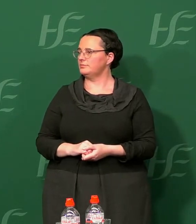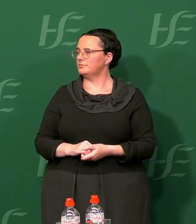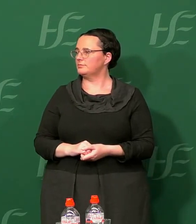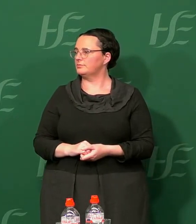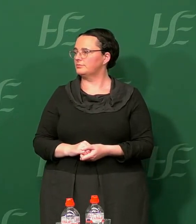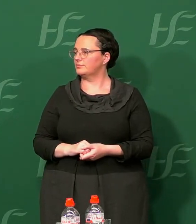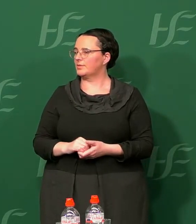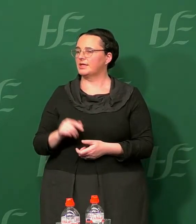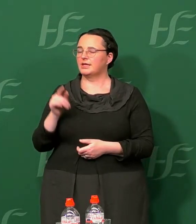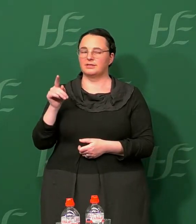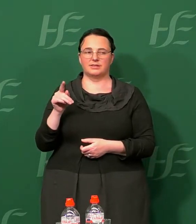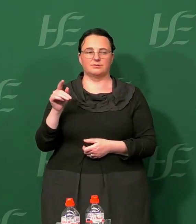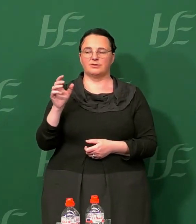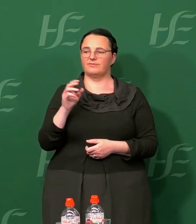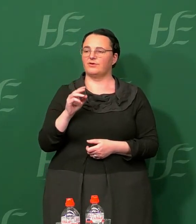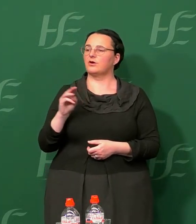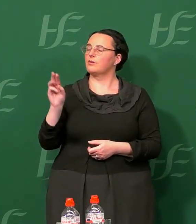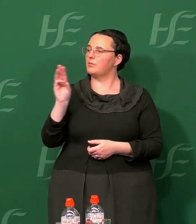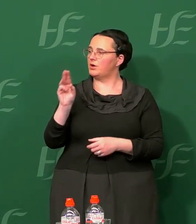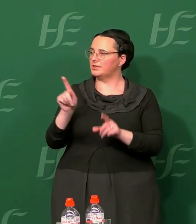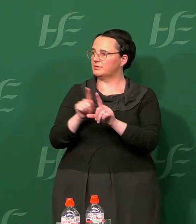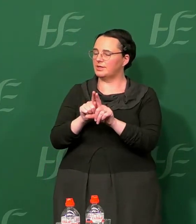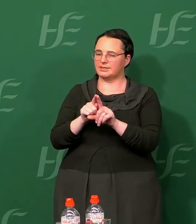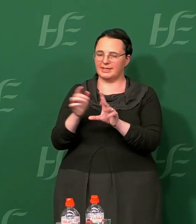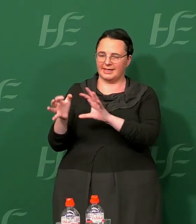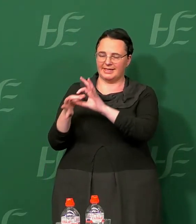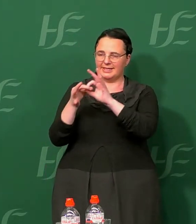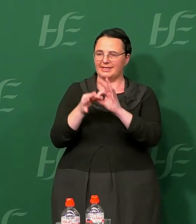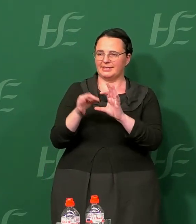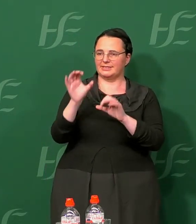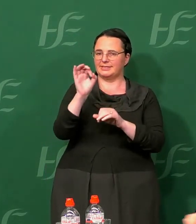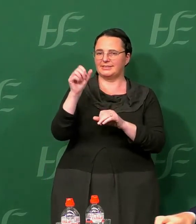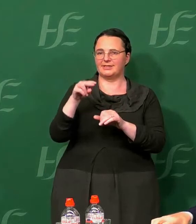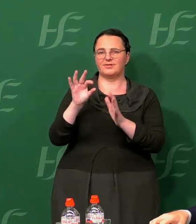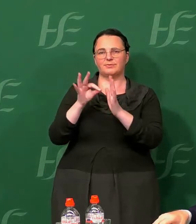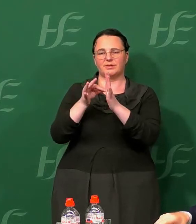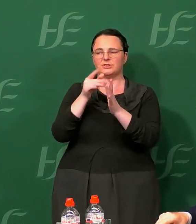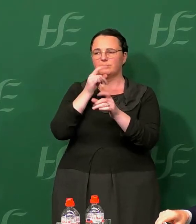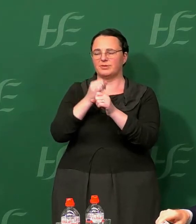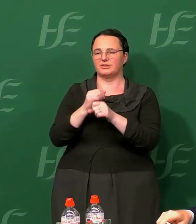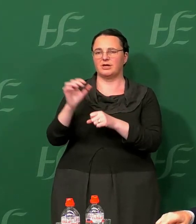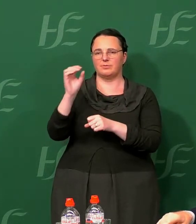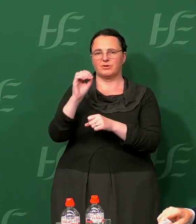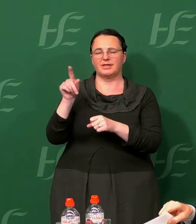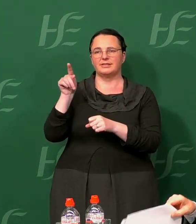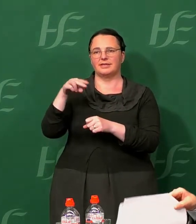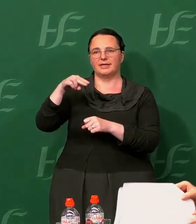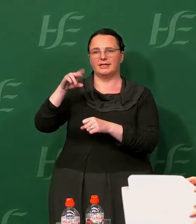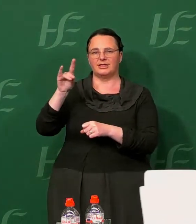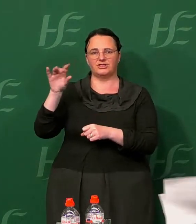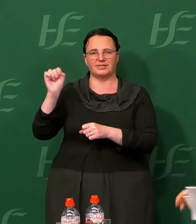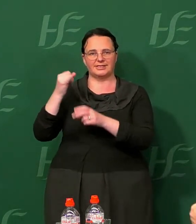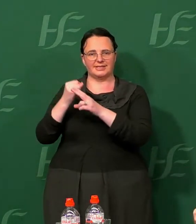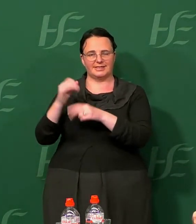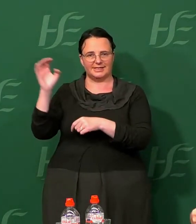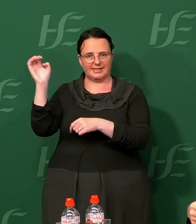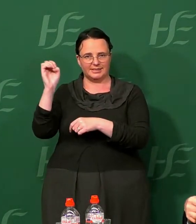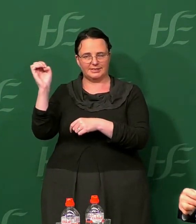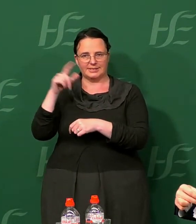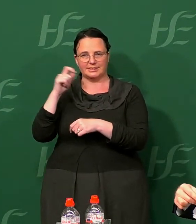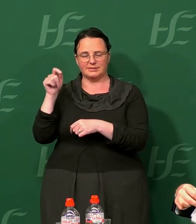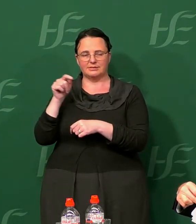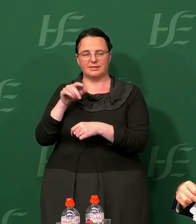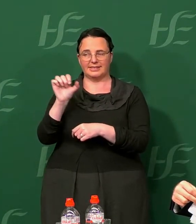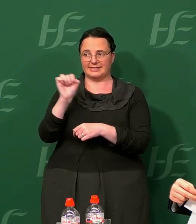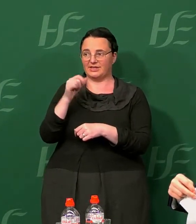This one for Colm as well as for Paul, just to follow up on Stephen's point about Omicron. Obviously, the NHS in England said that they were anticipating, as Stephen